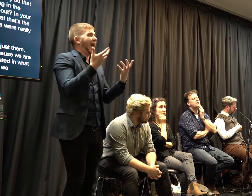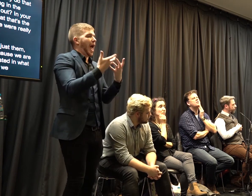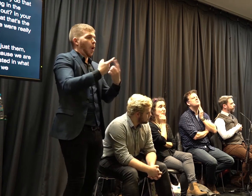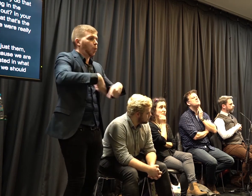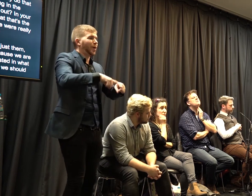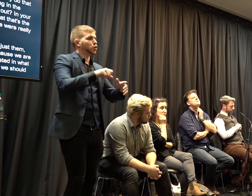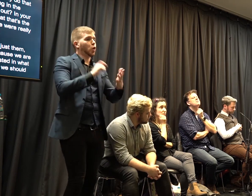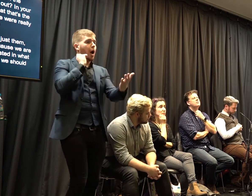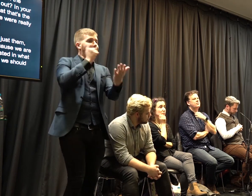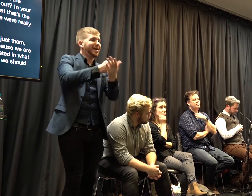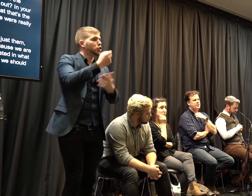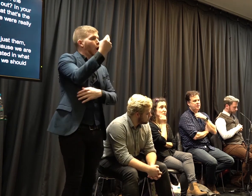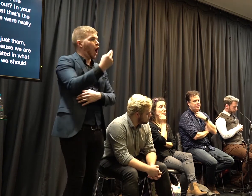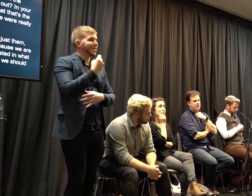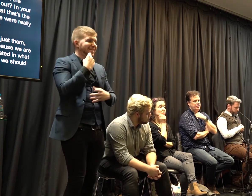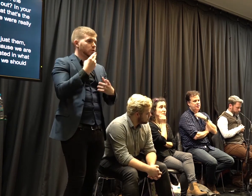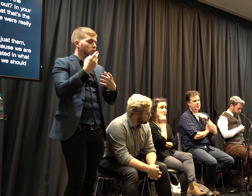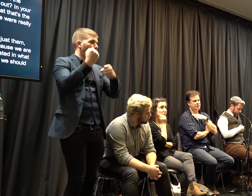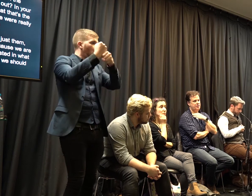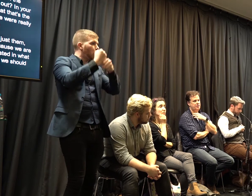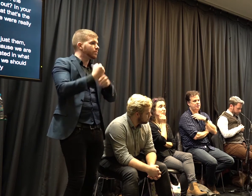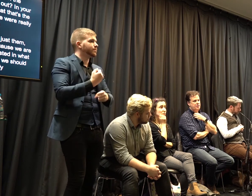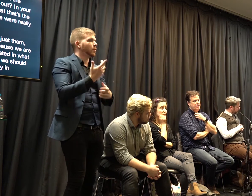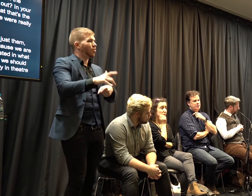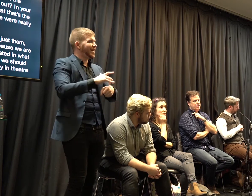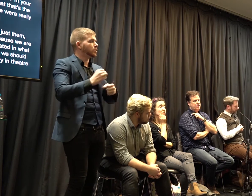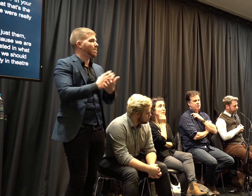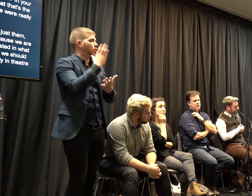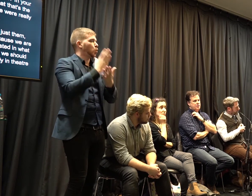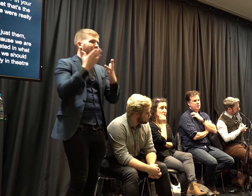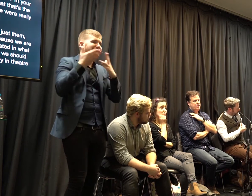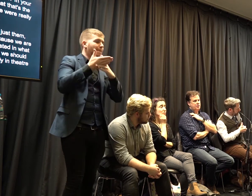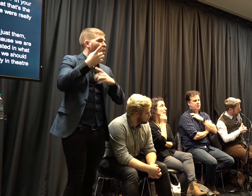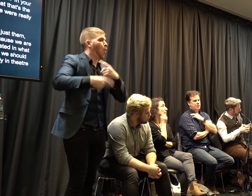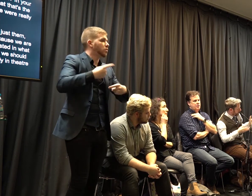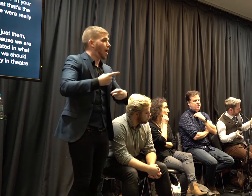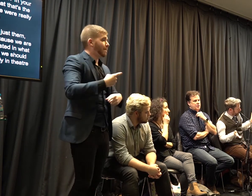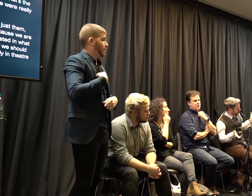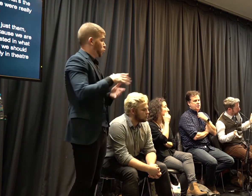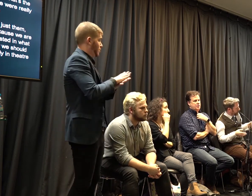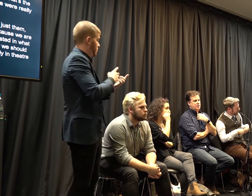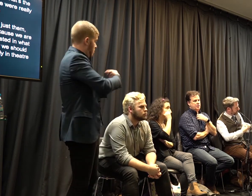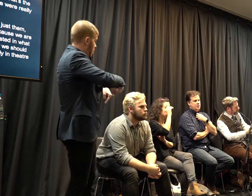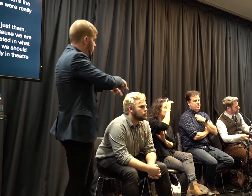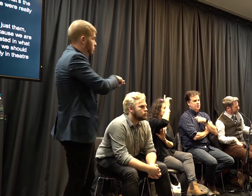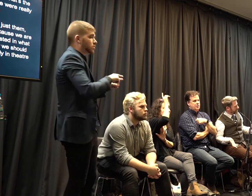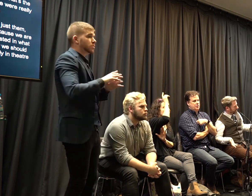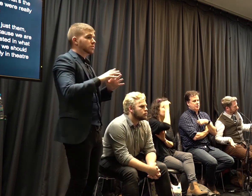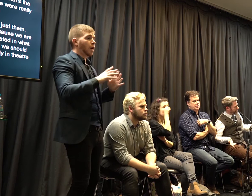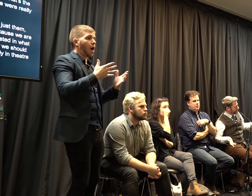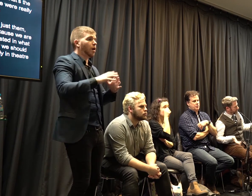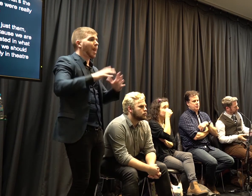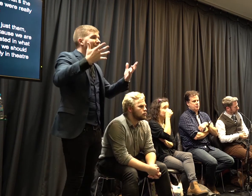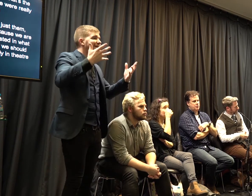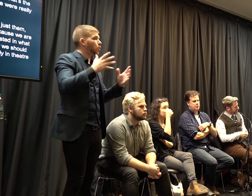commission artists to make work, particularly in theatre work, to make it accessible. And by us, do you mean Unlimited or the community